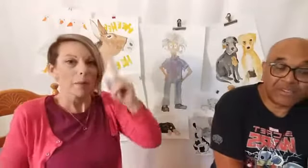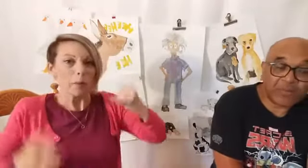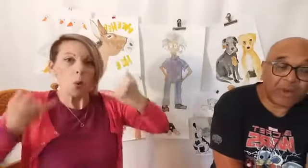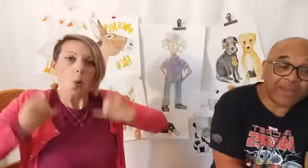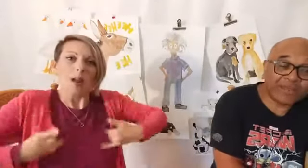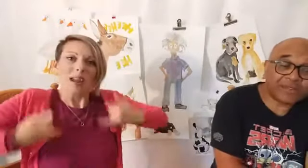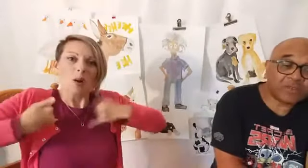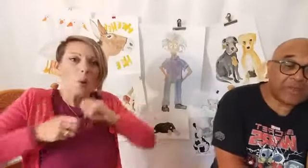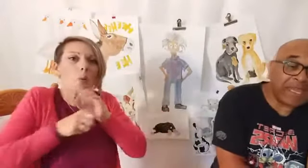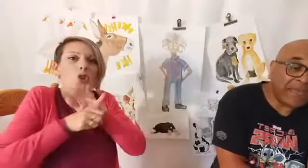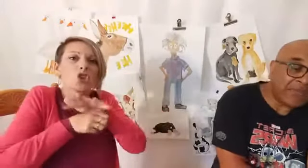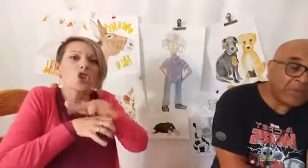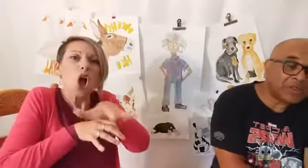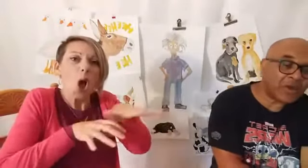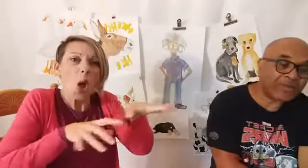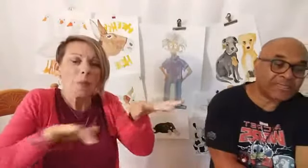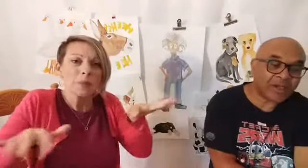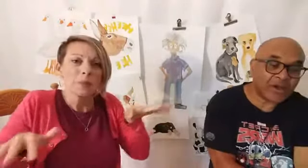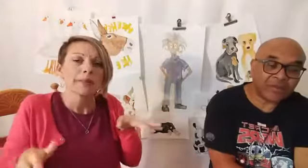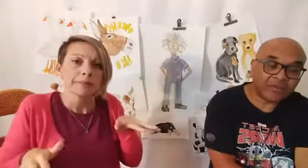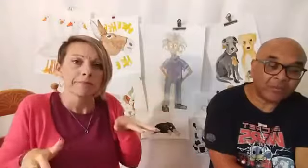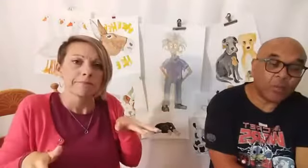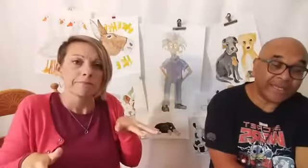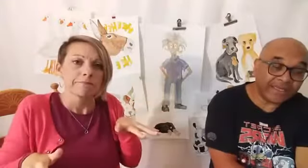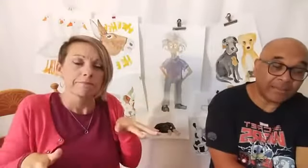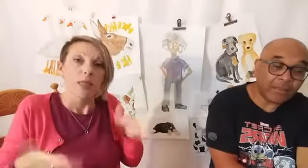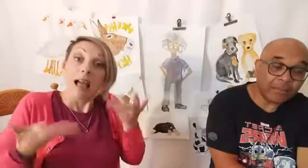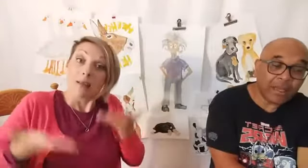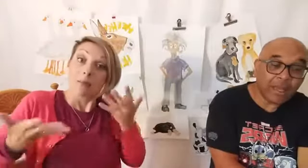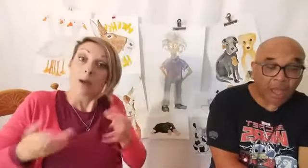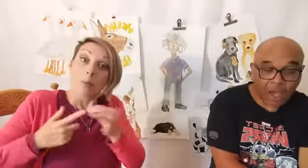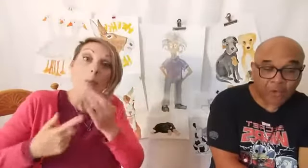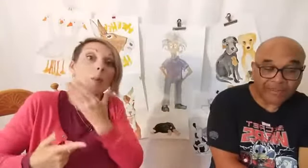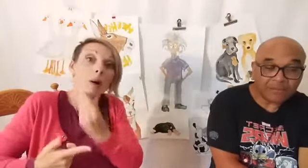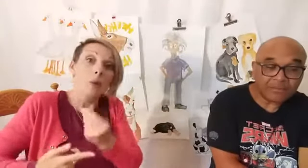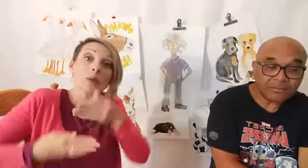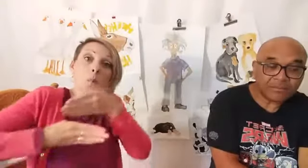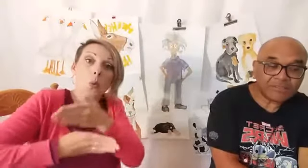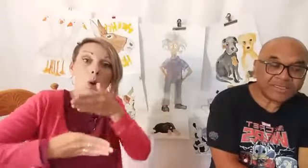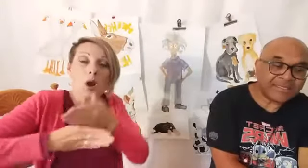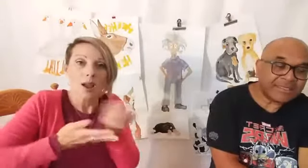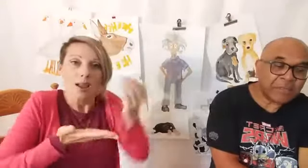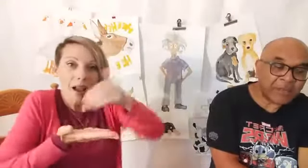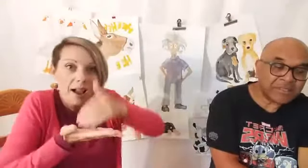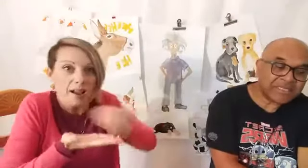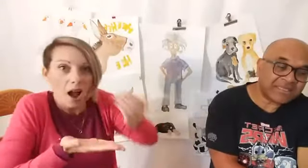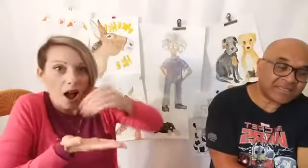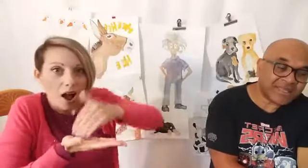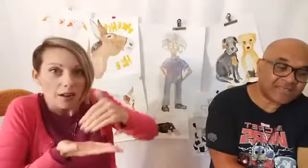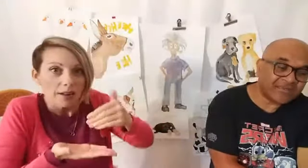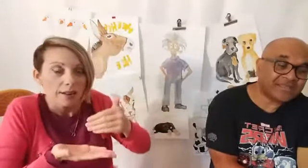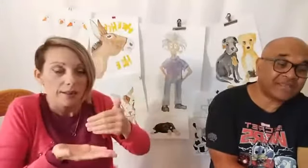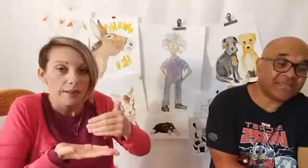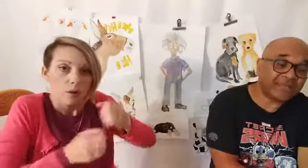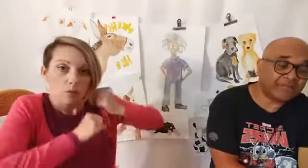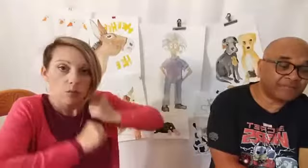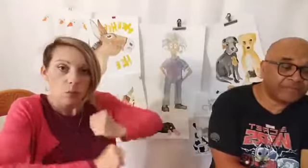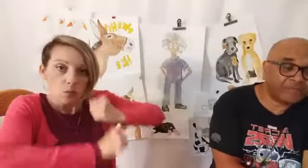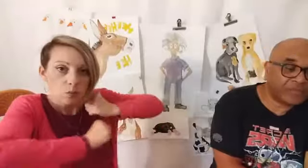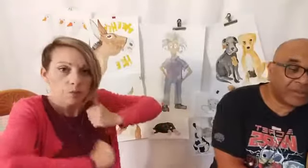So Pyweasel spent even more time in his garden, weeding, hoeing, studying the birds and insects that visited